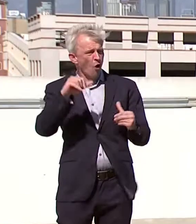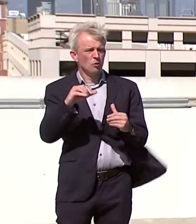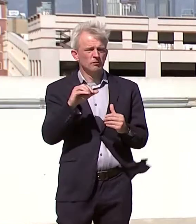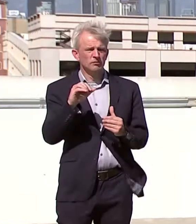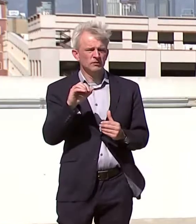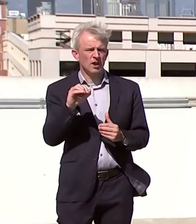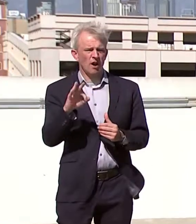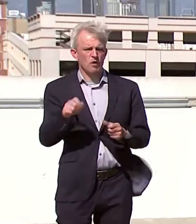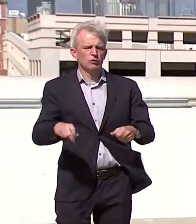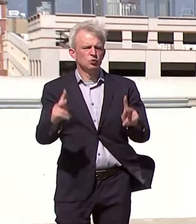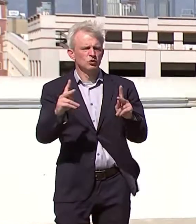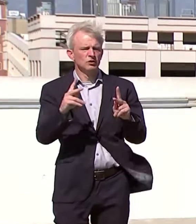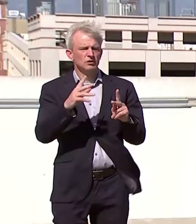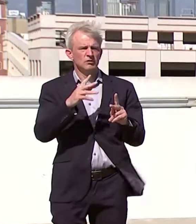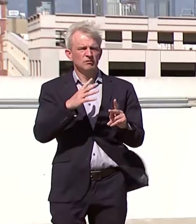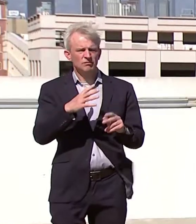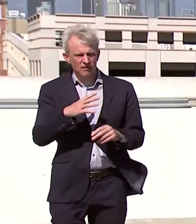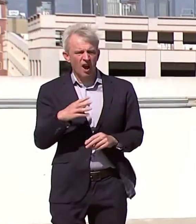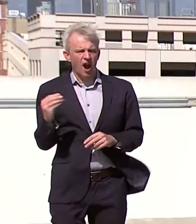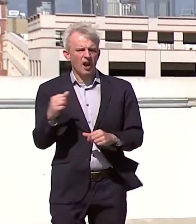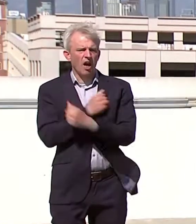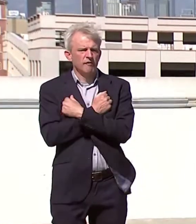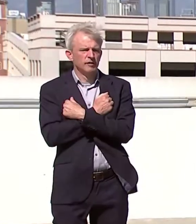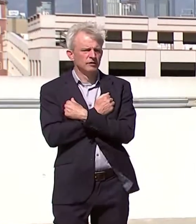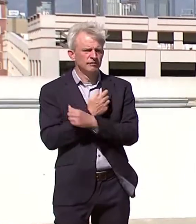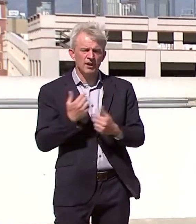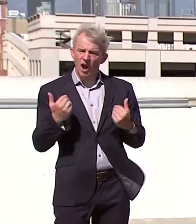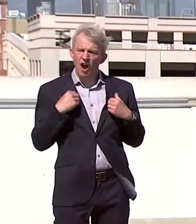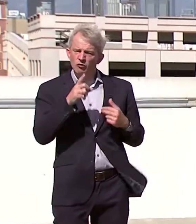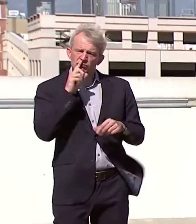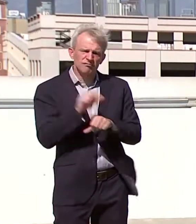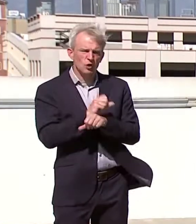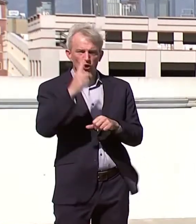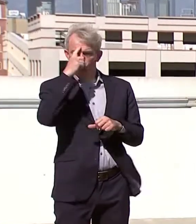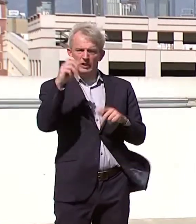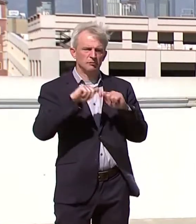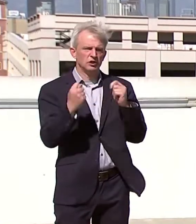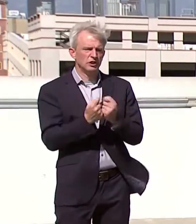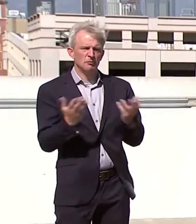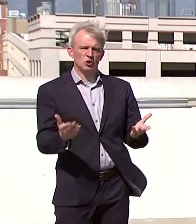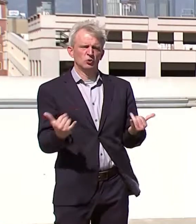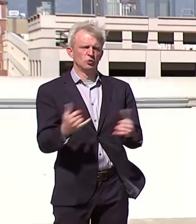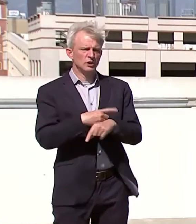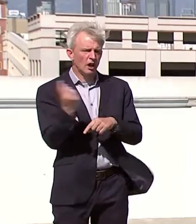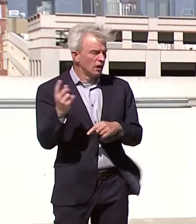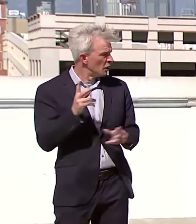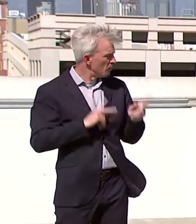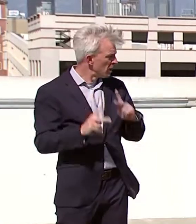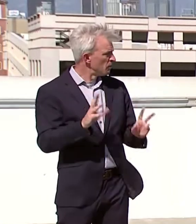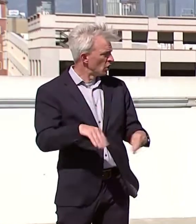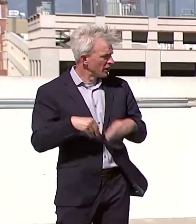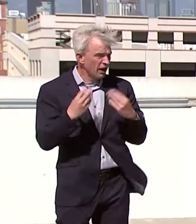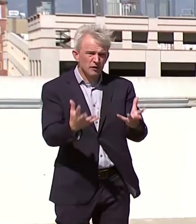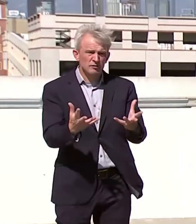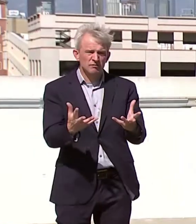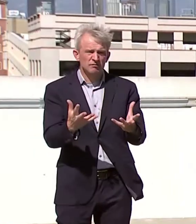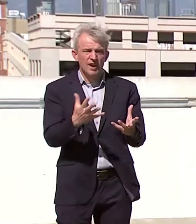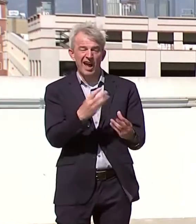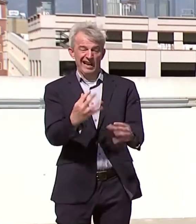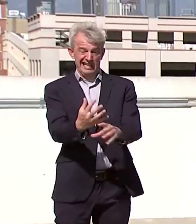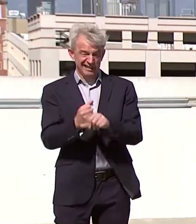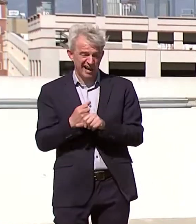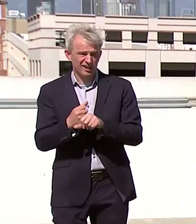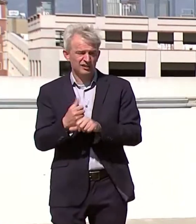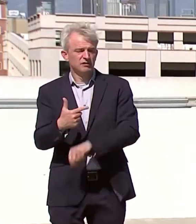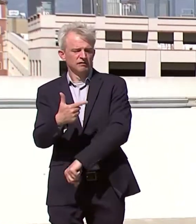of love. We've got a real dream team that is assembled here today of folks that are giving, providing, and getting